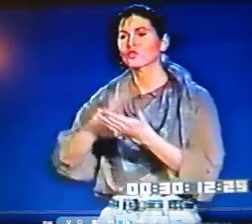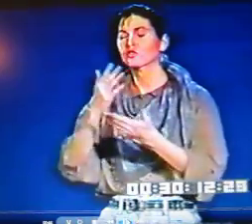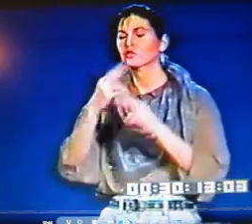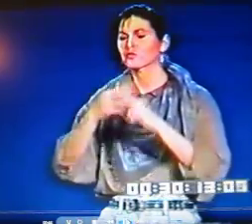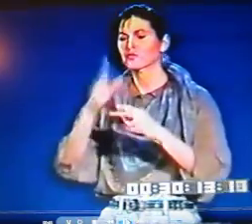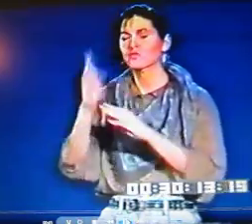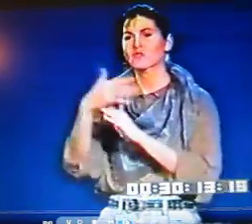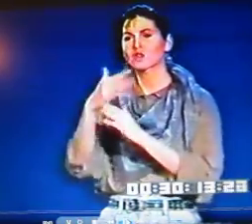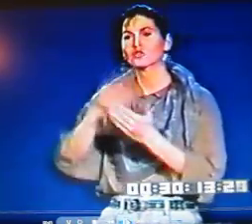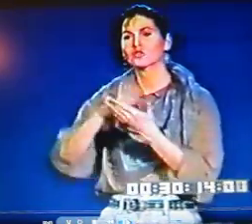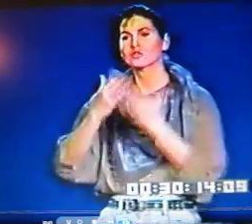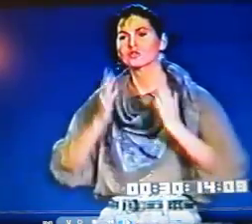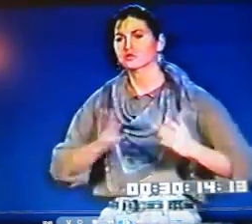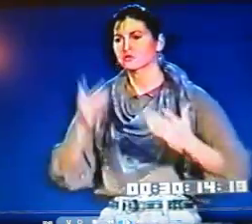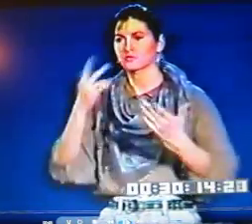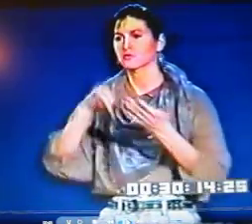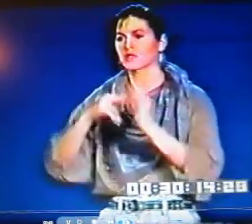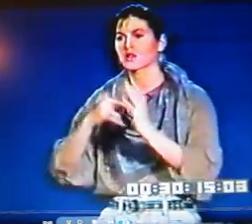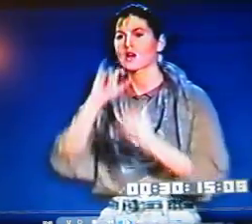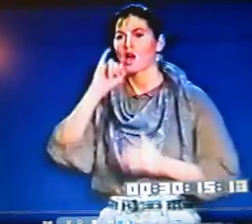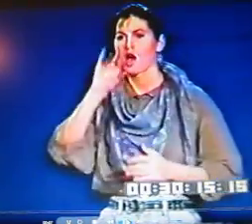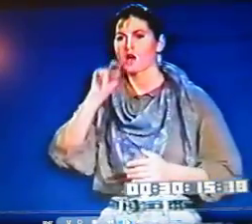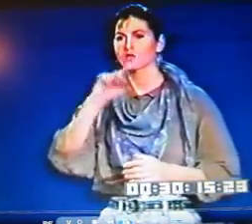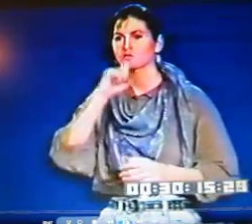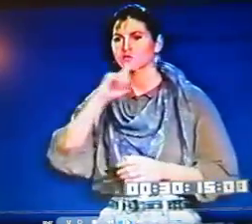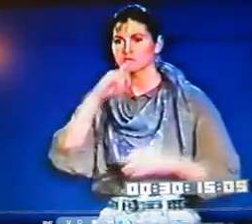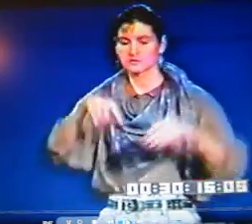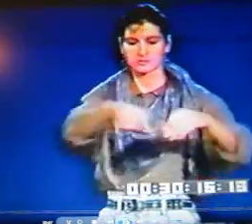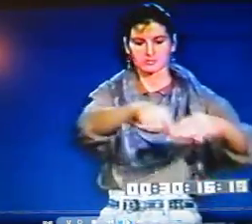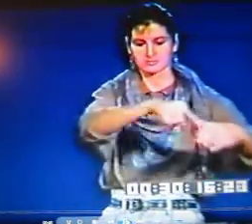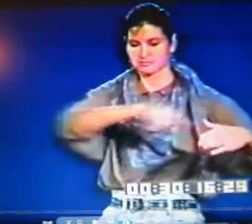You'll need a specific pan to cook the fish in.